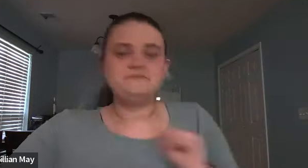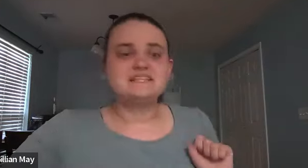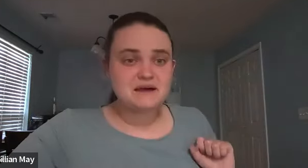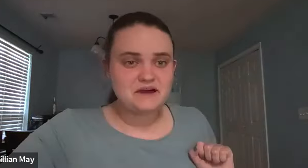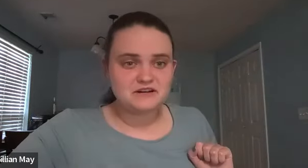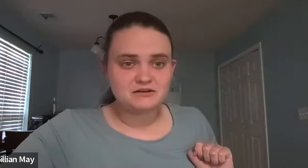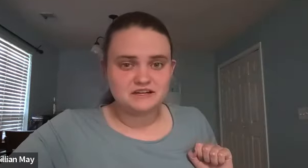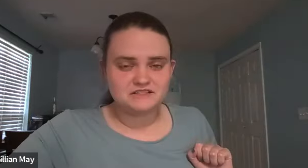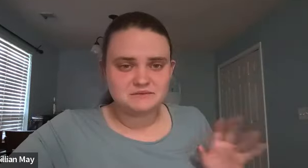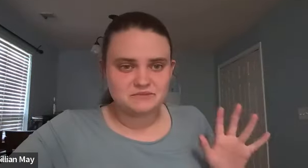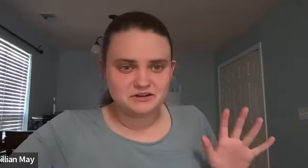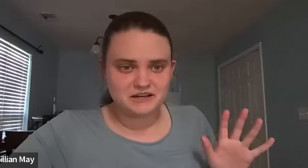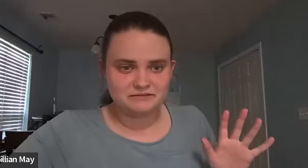Is that better now? Can y'all see me bigger now?